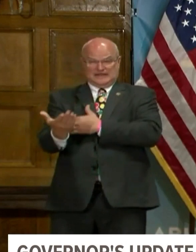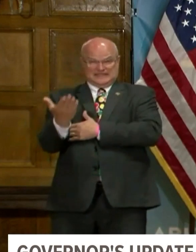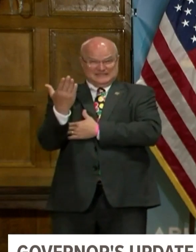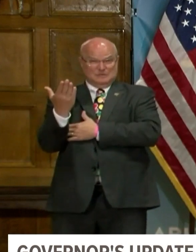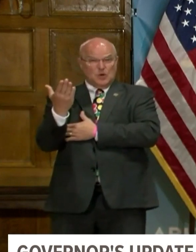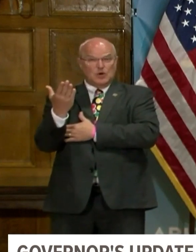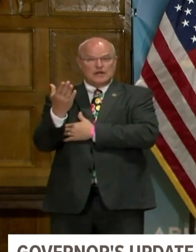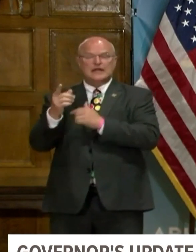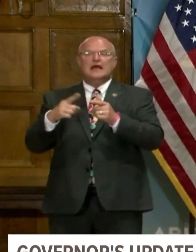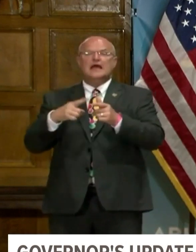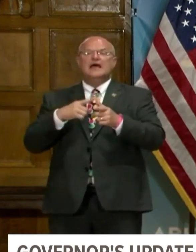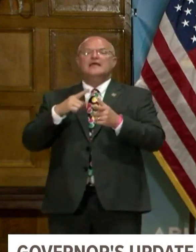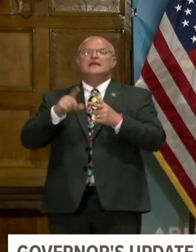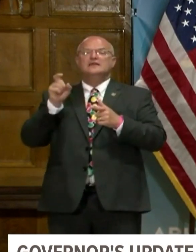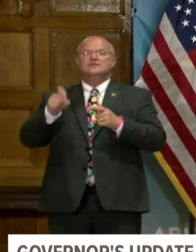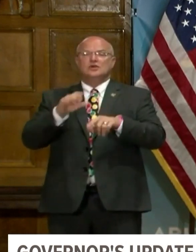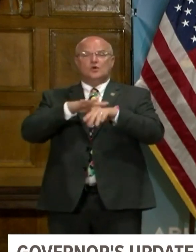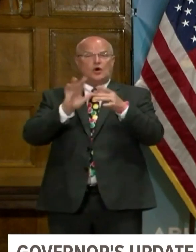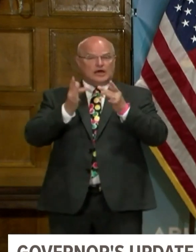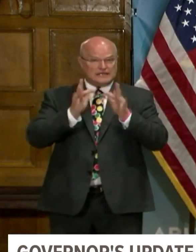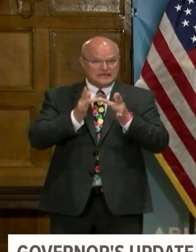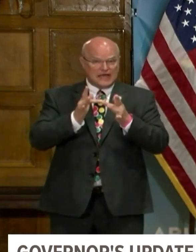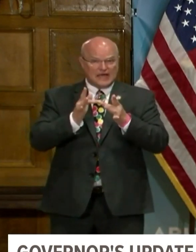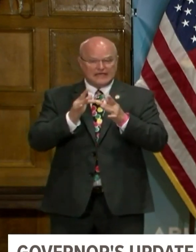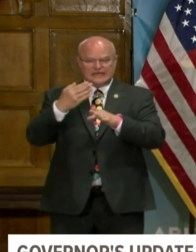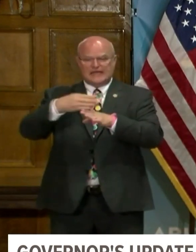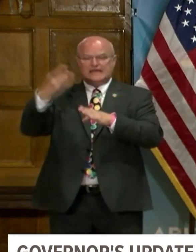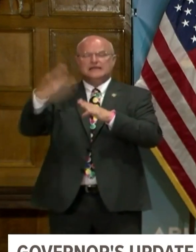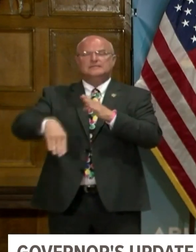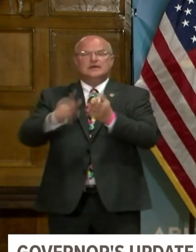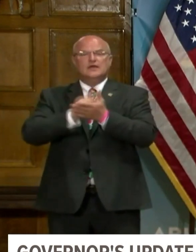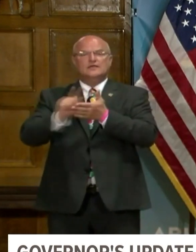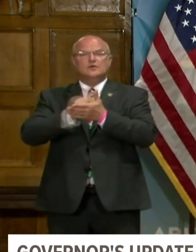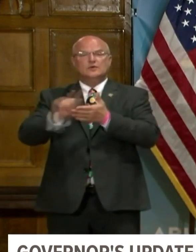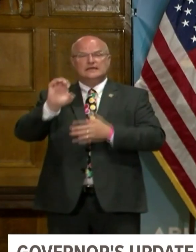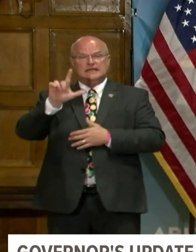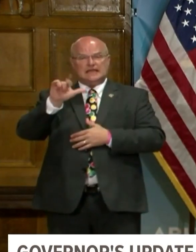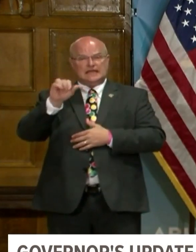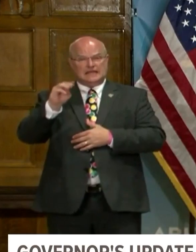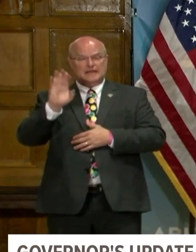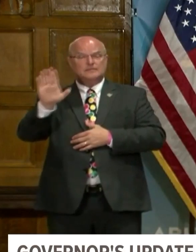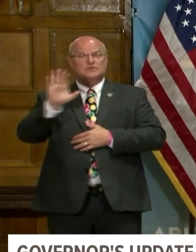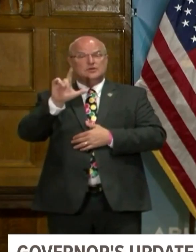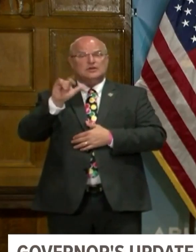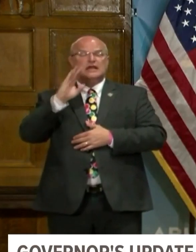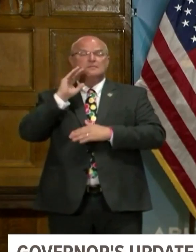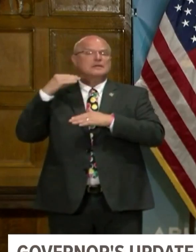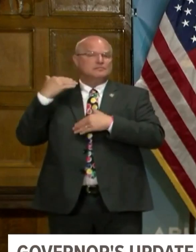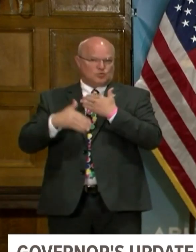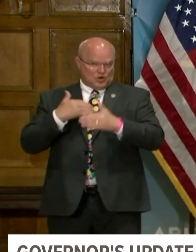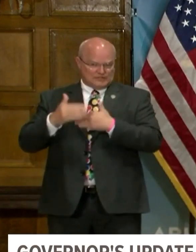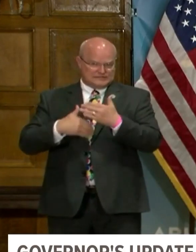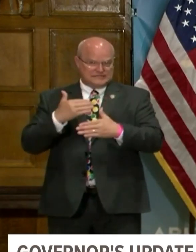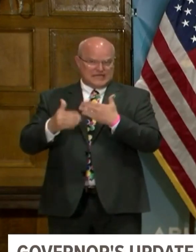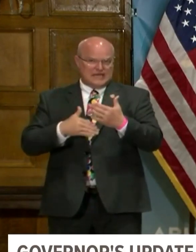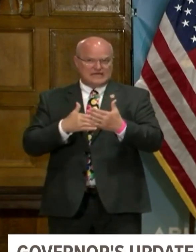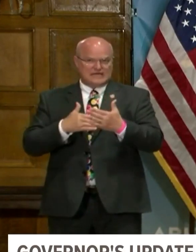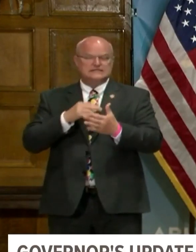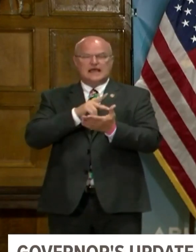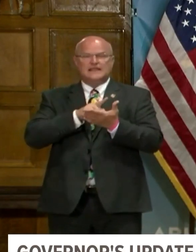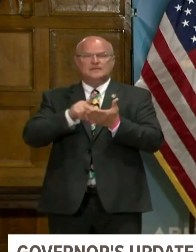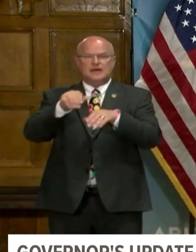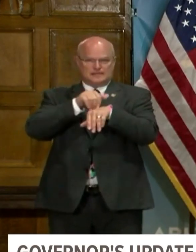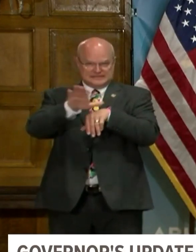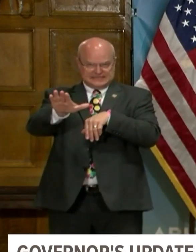morning, then you should go online and complete your weekly claim so your claim can be processed and the